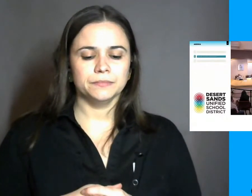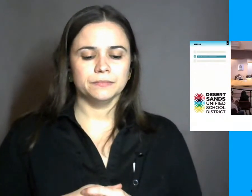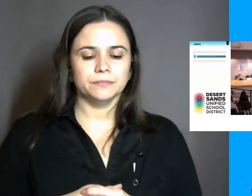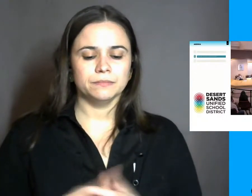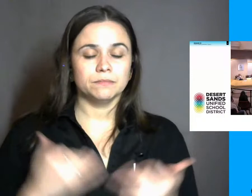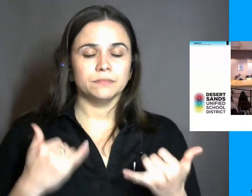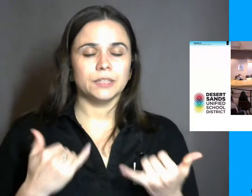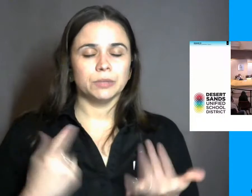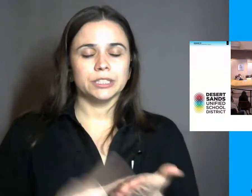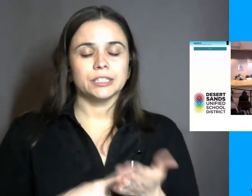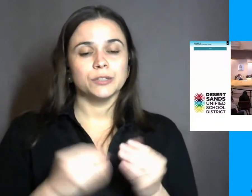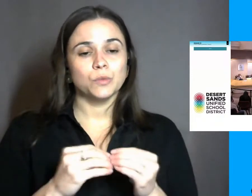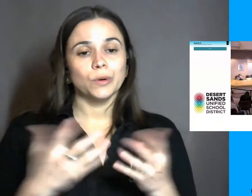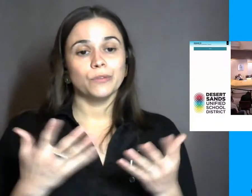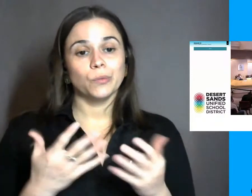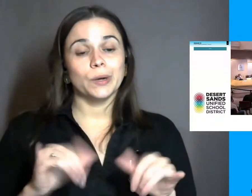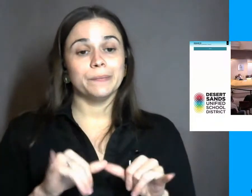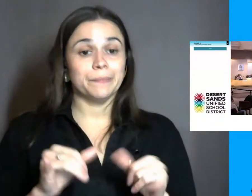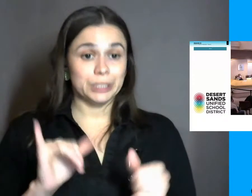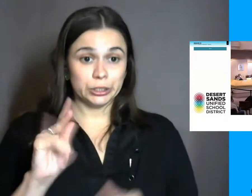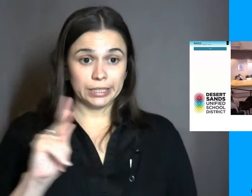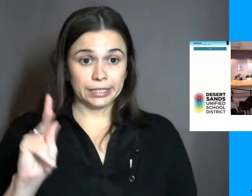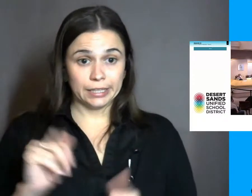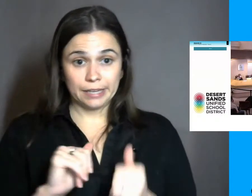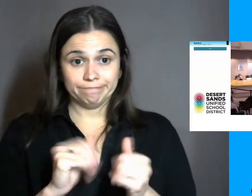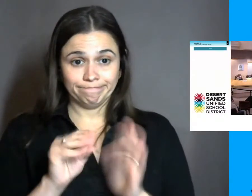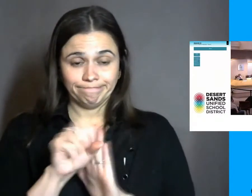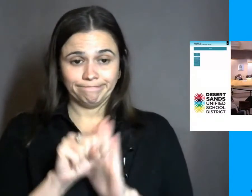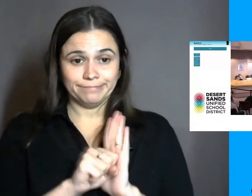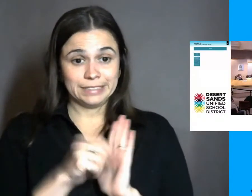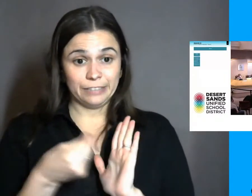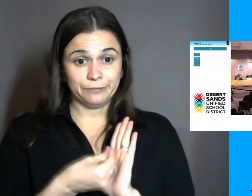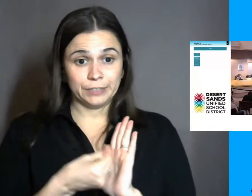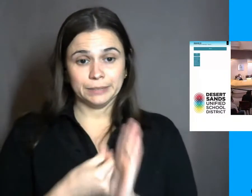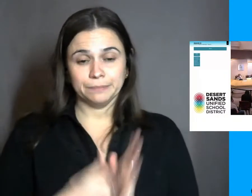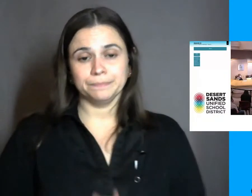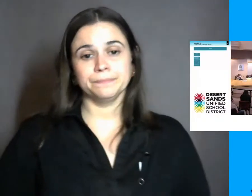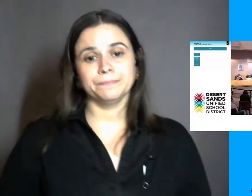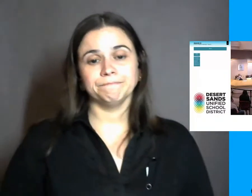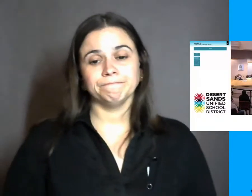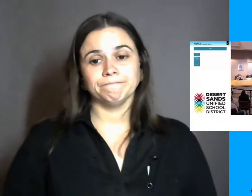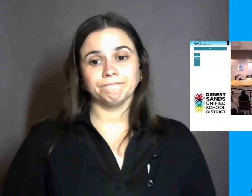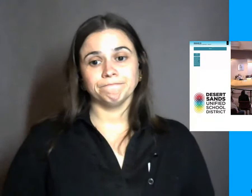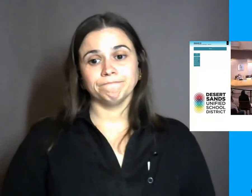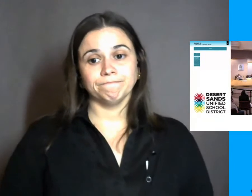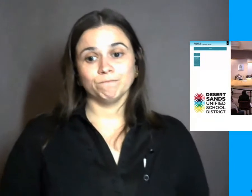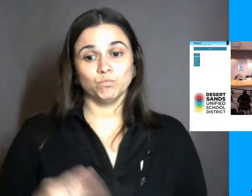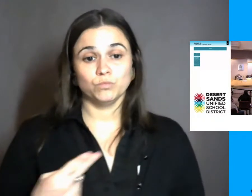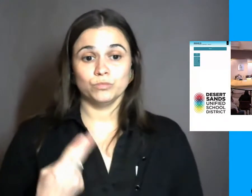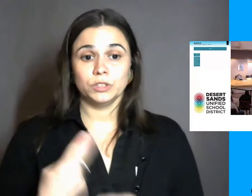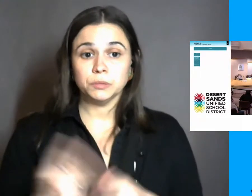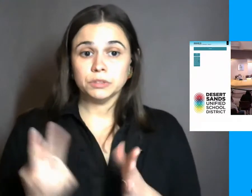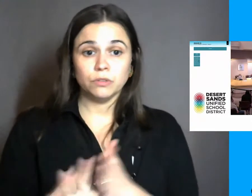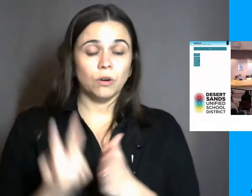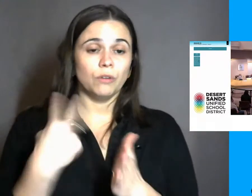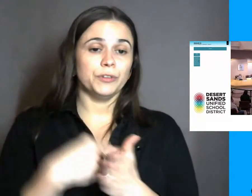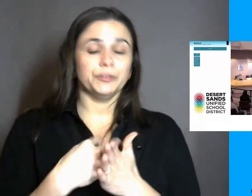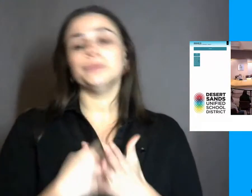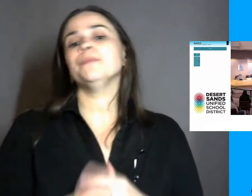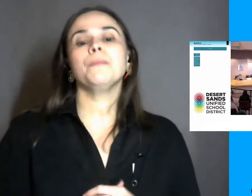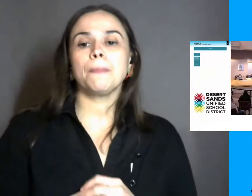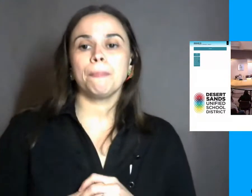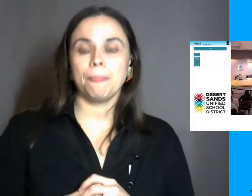and state funding. So just a brief overview of the $75 million phase one. We have